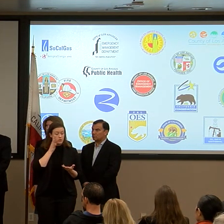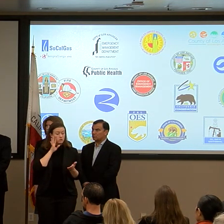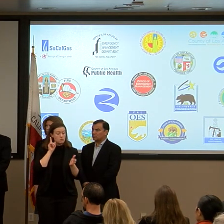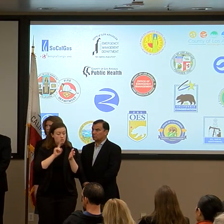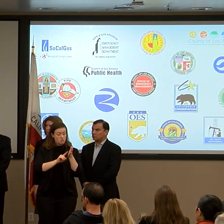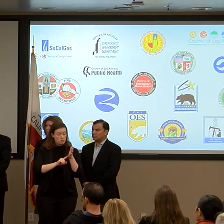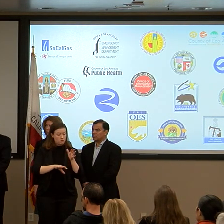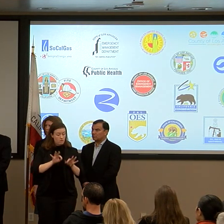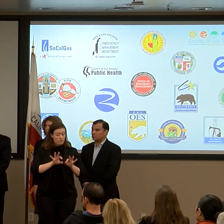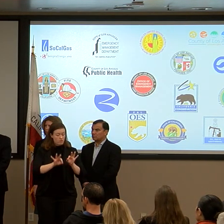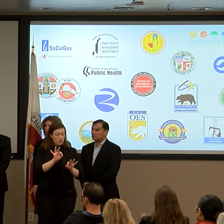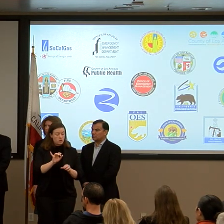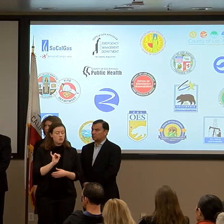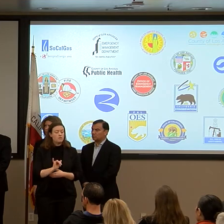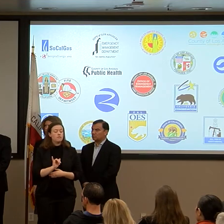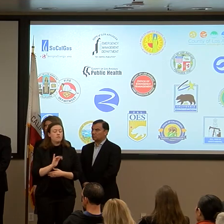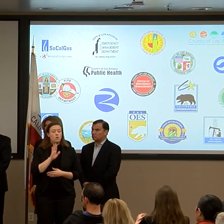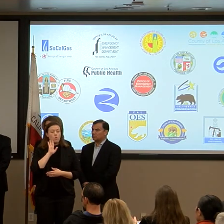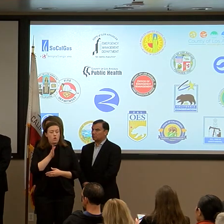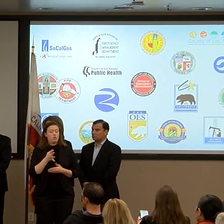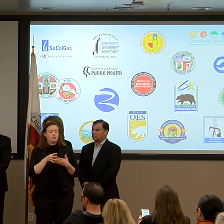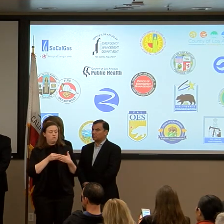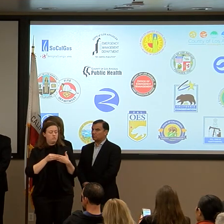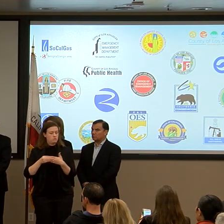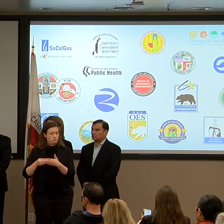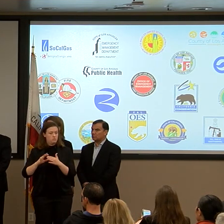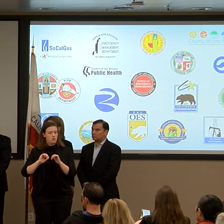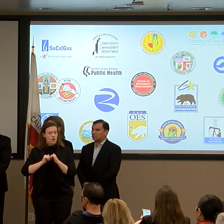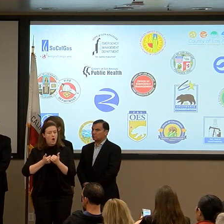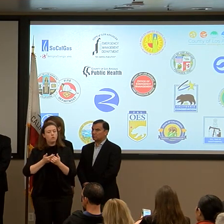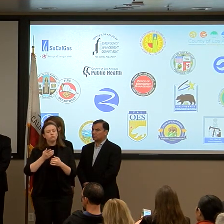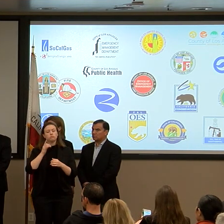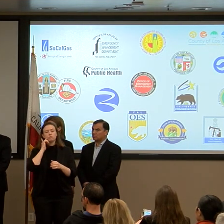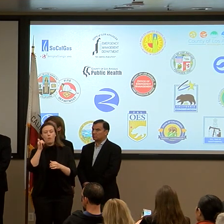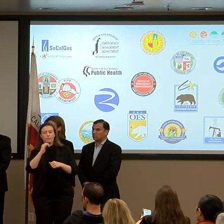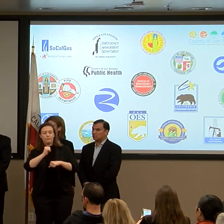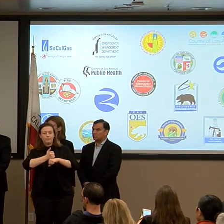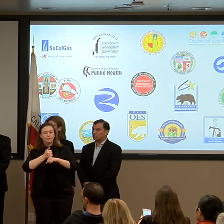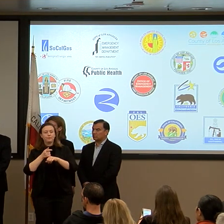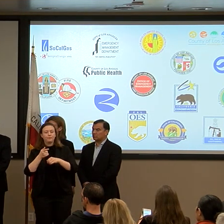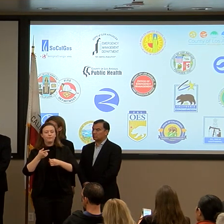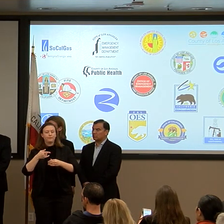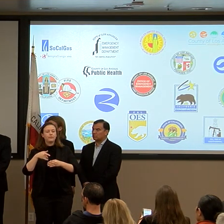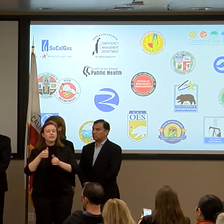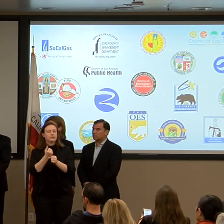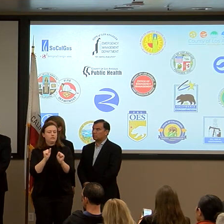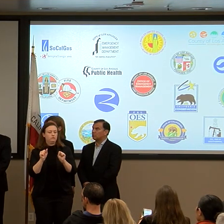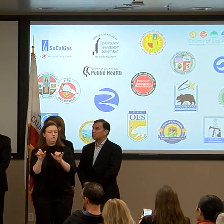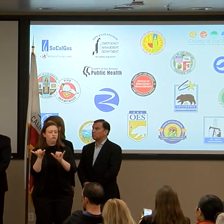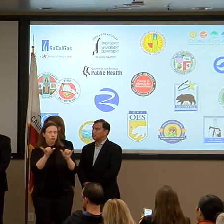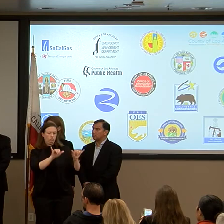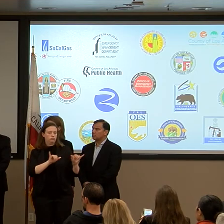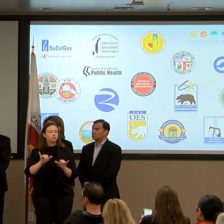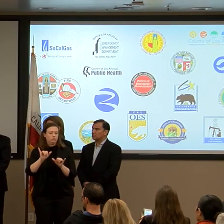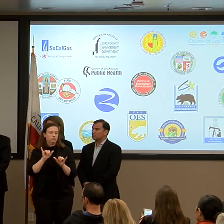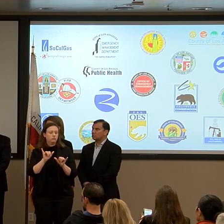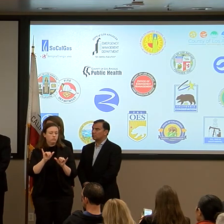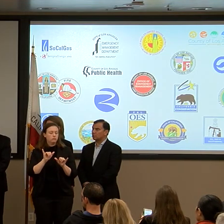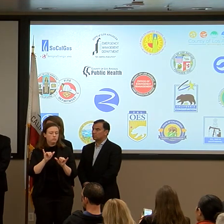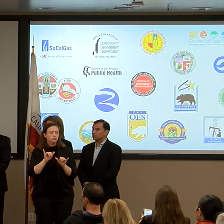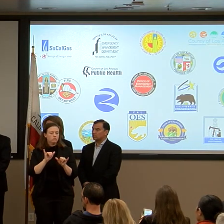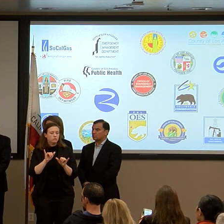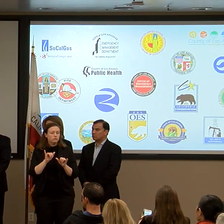in the development and refinement of the emergency regulations into permanent regulations, with the goal of protecting public health and safety at